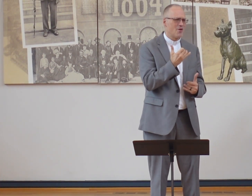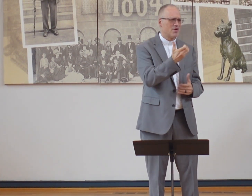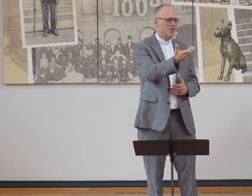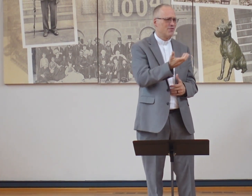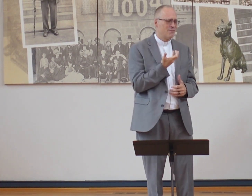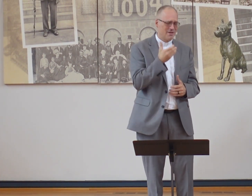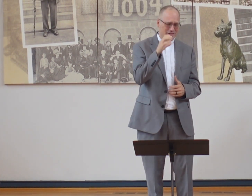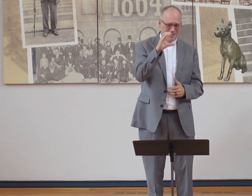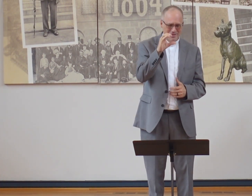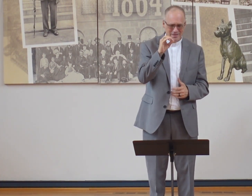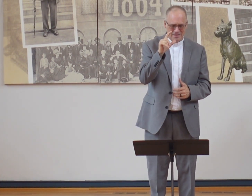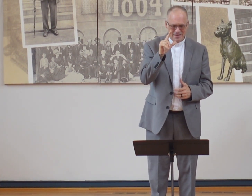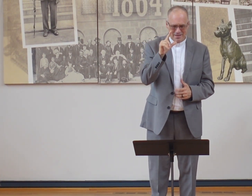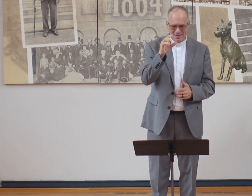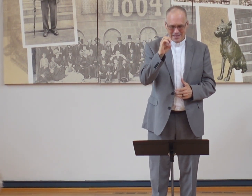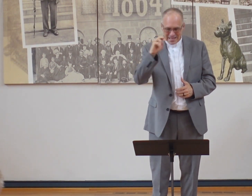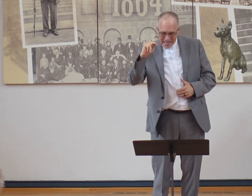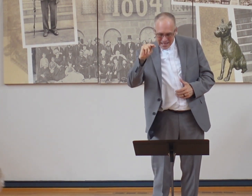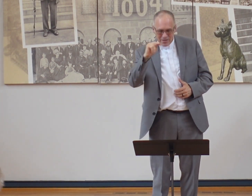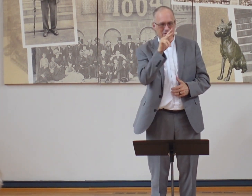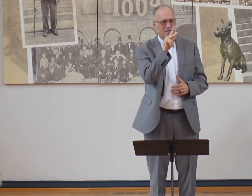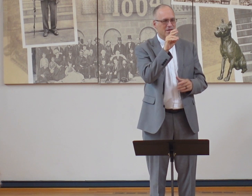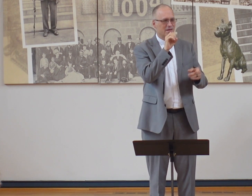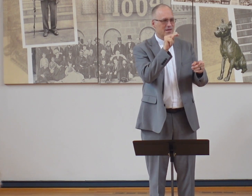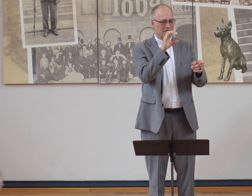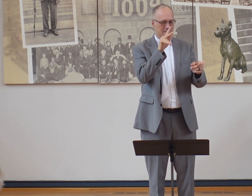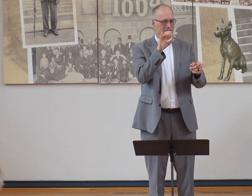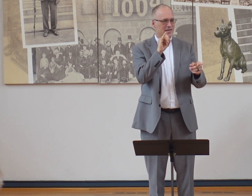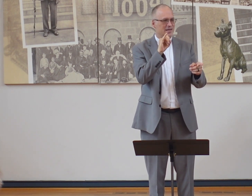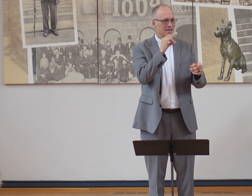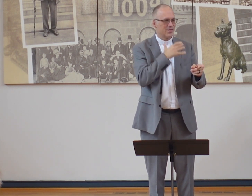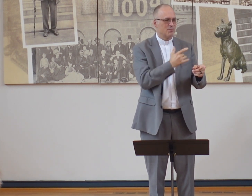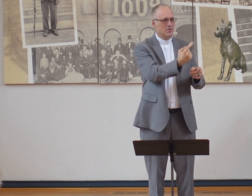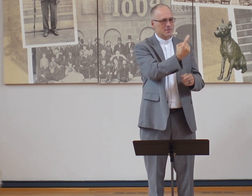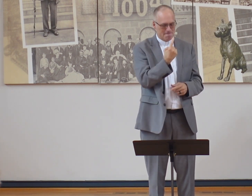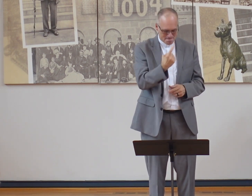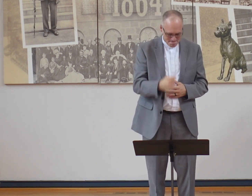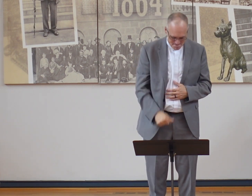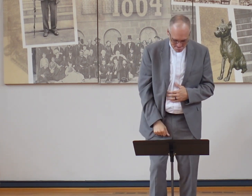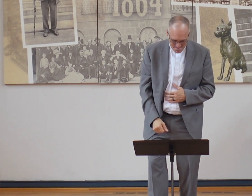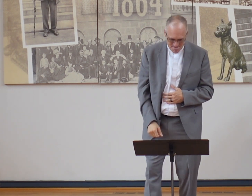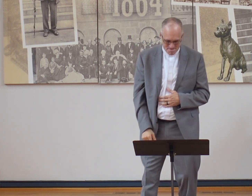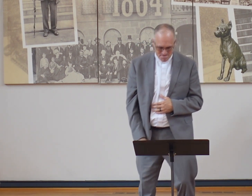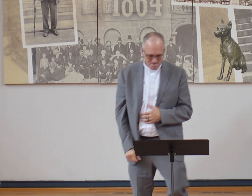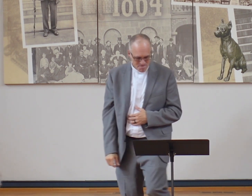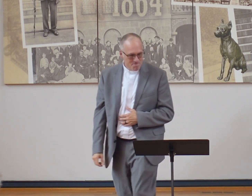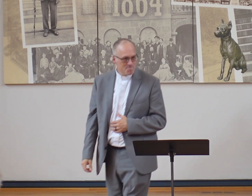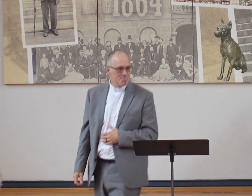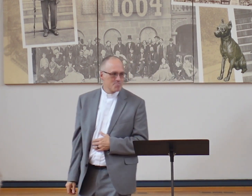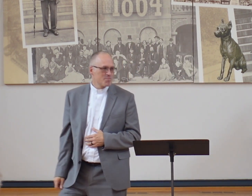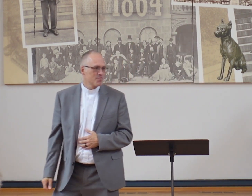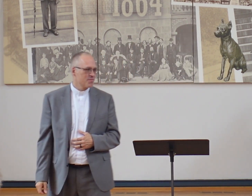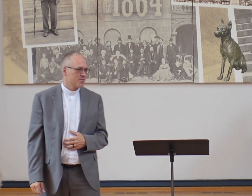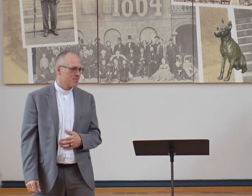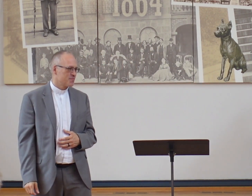Beautiful words. Now I would like to invite to the stage Coleen Kensicki, daughter-in-law.